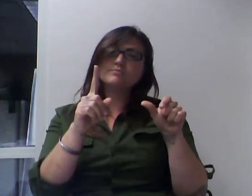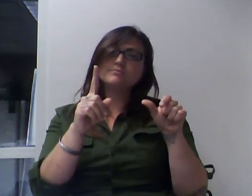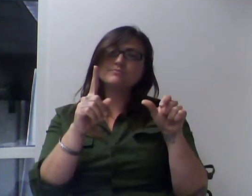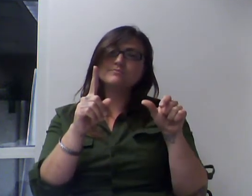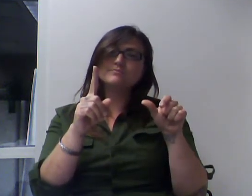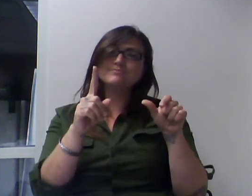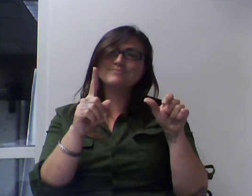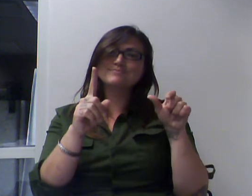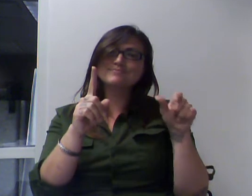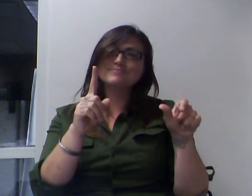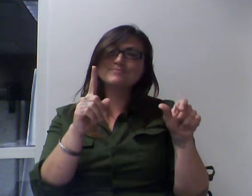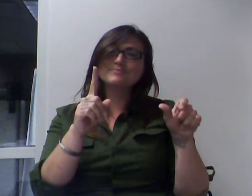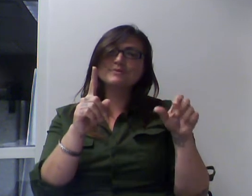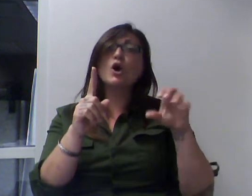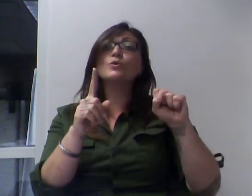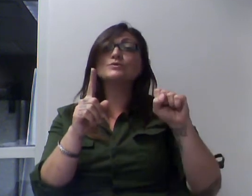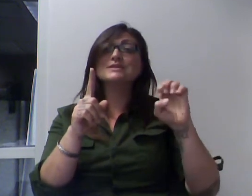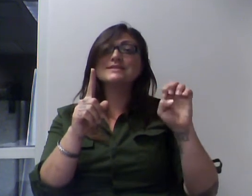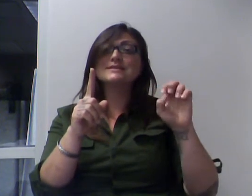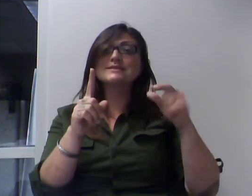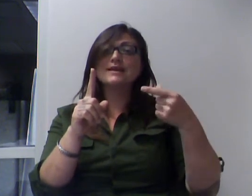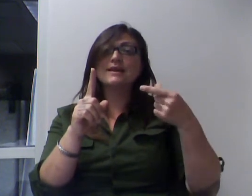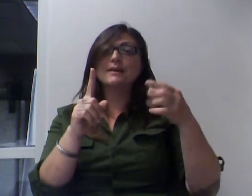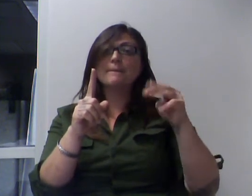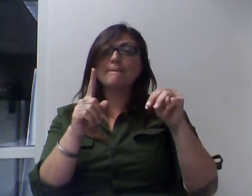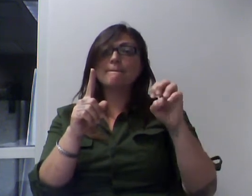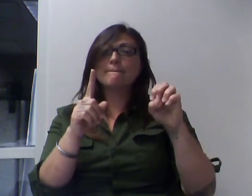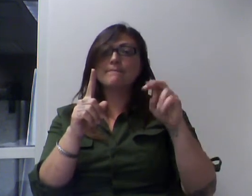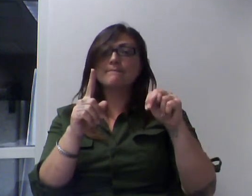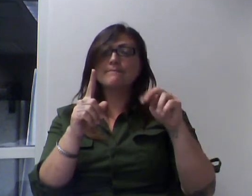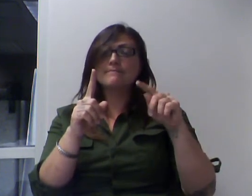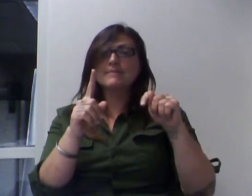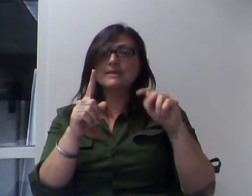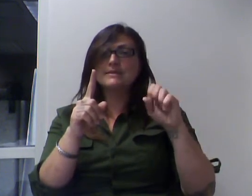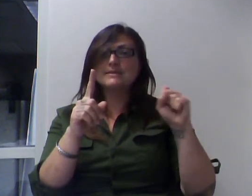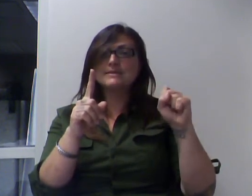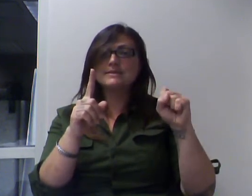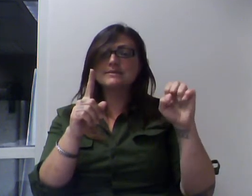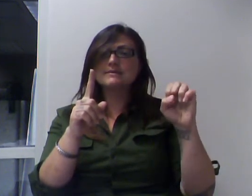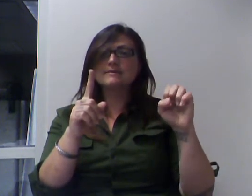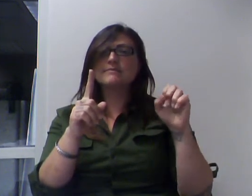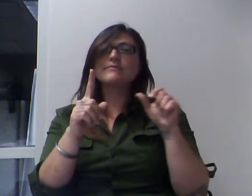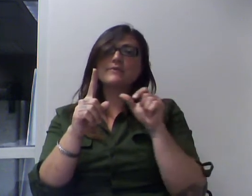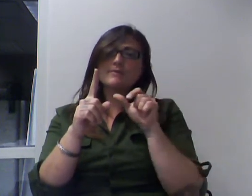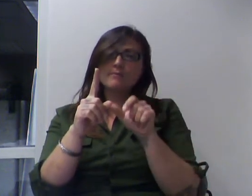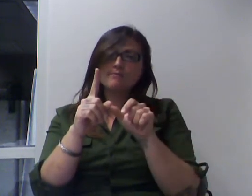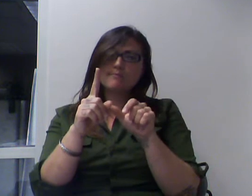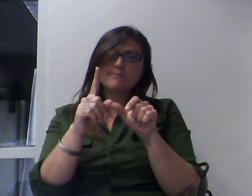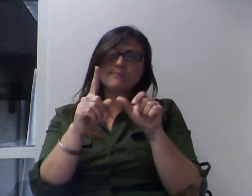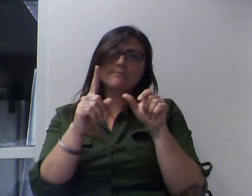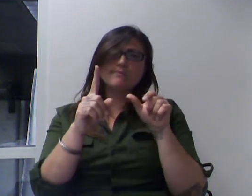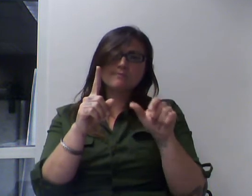that same size segment all the way around the outside of that figure.